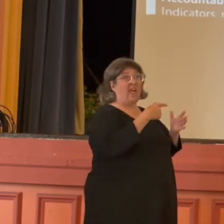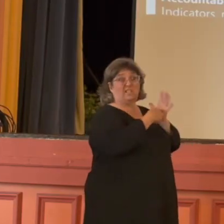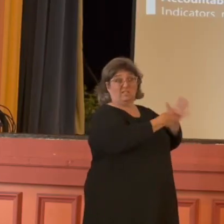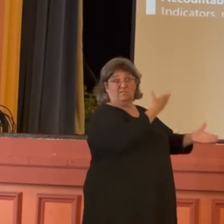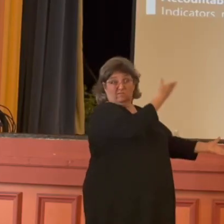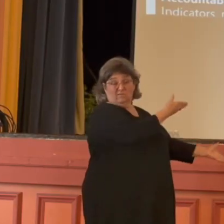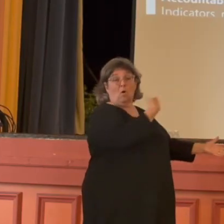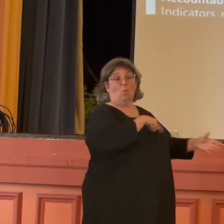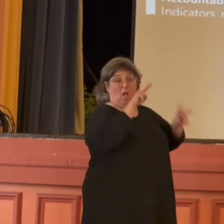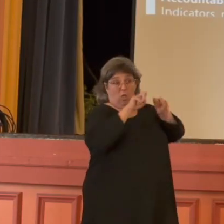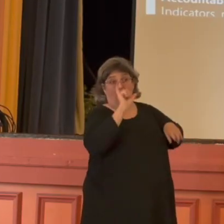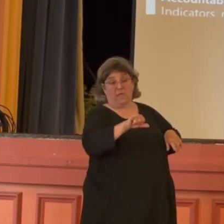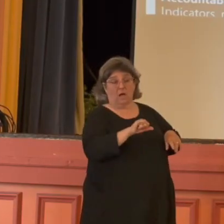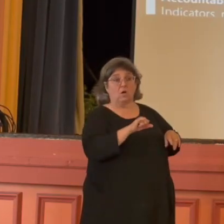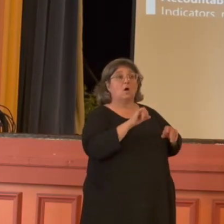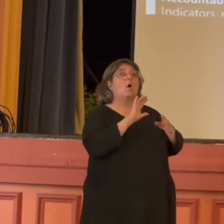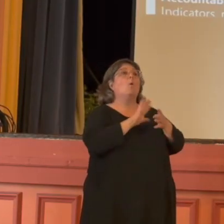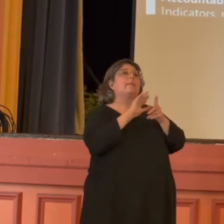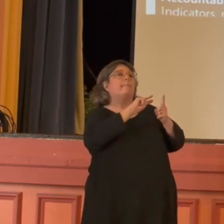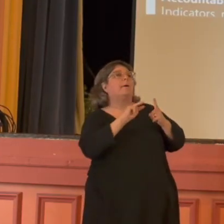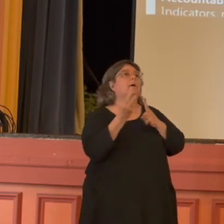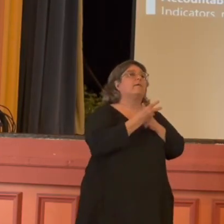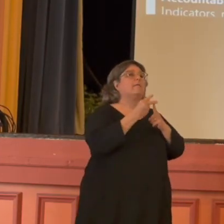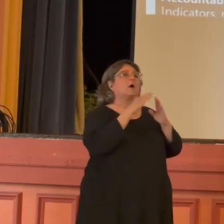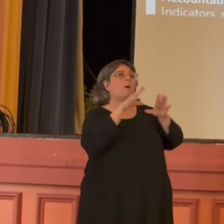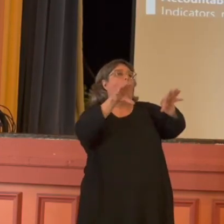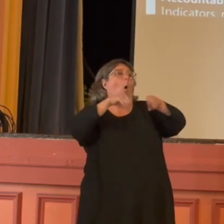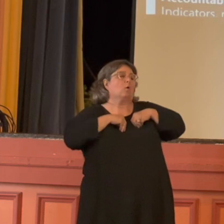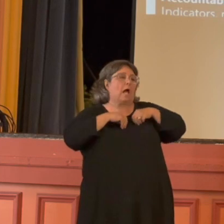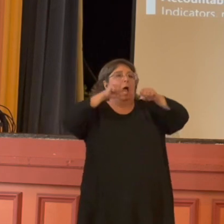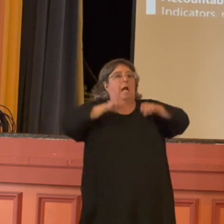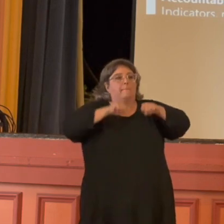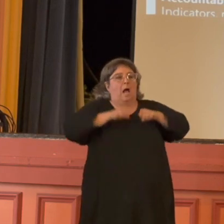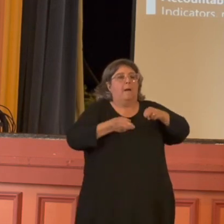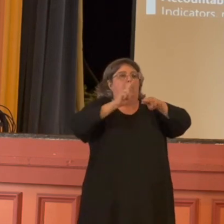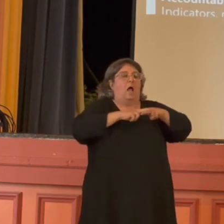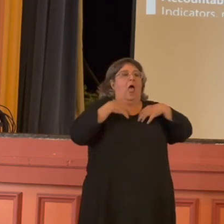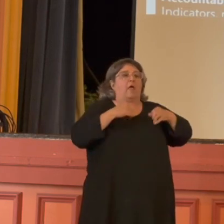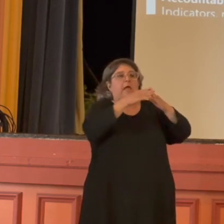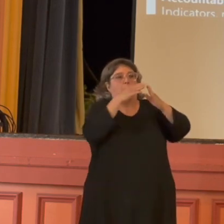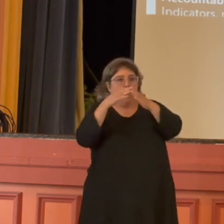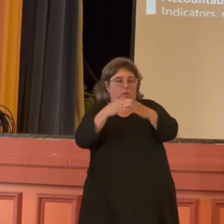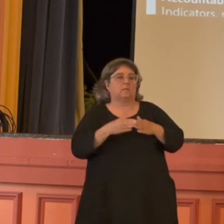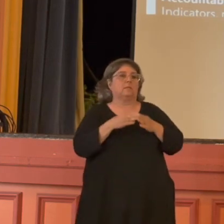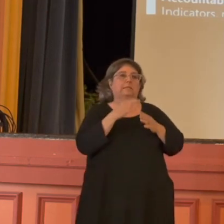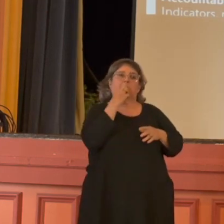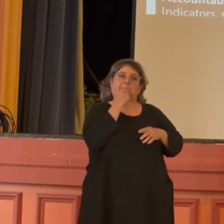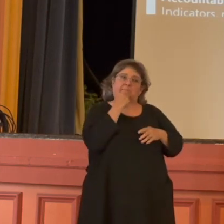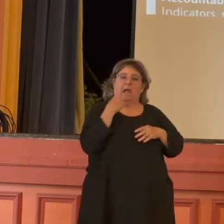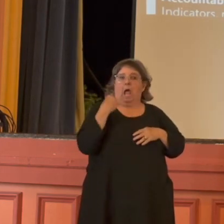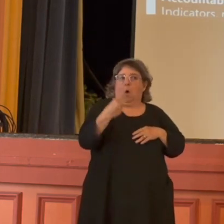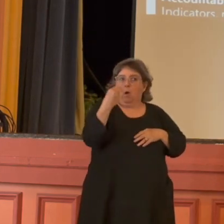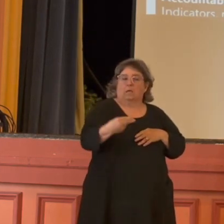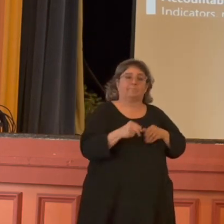make sure that we're looking at it with the lens of community ownership, capacity building, creating healthy communities, preserving